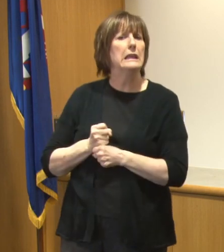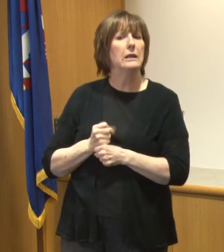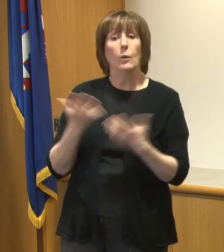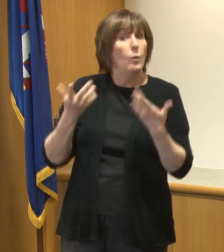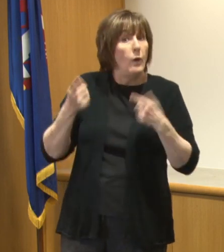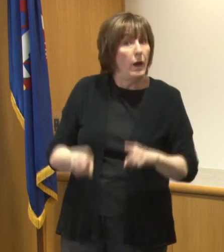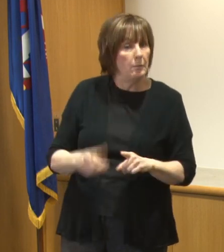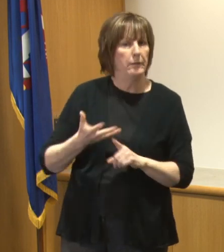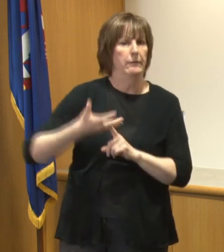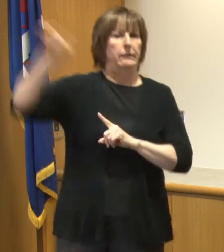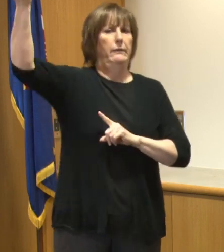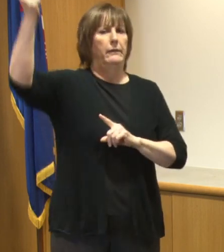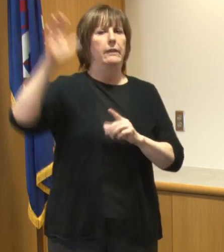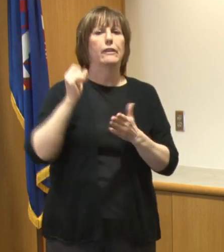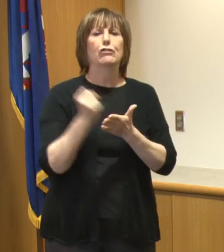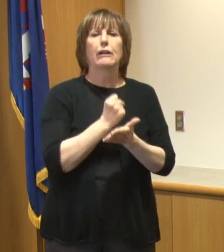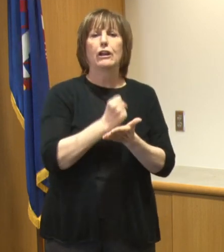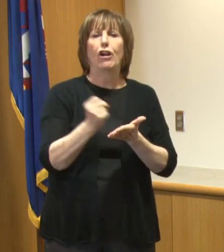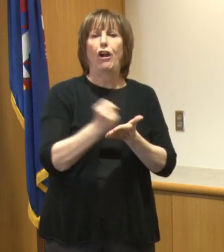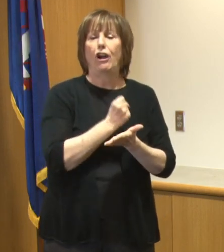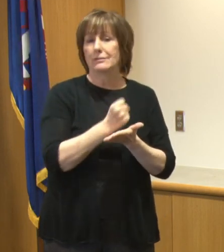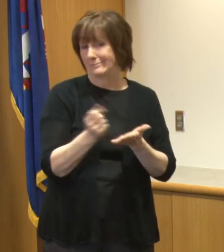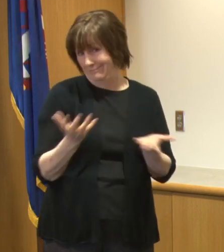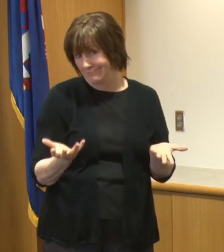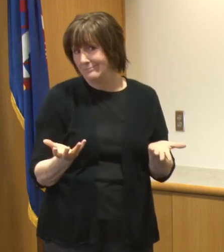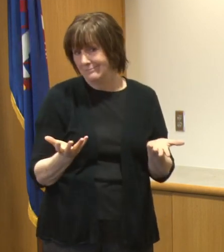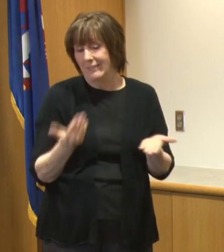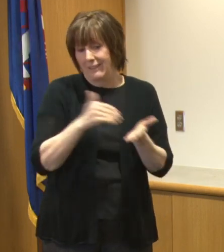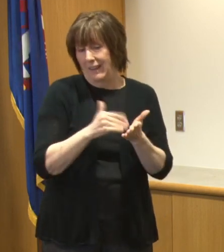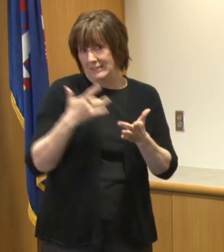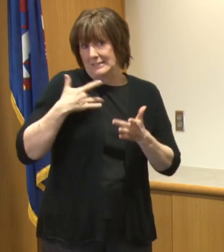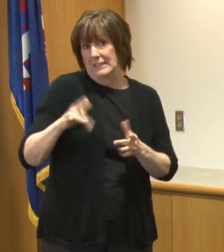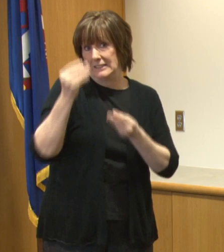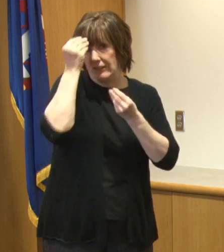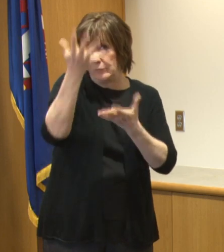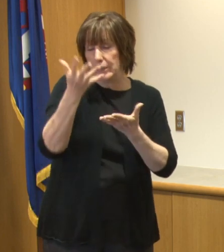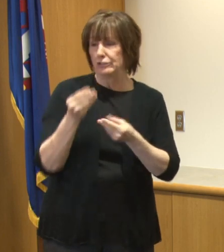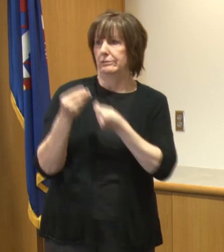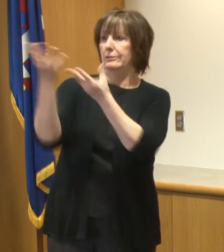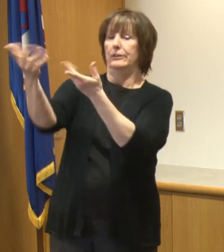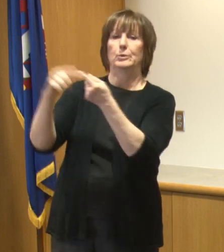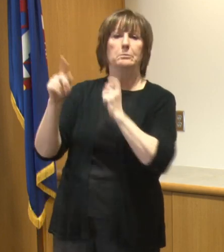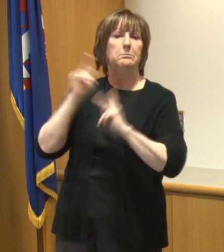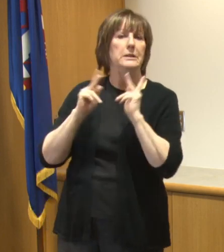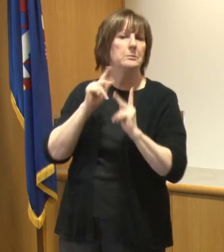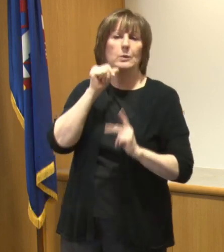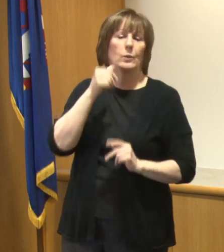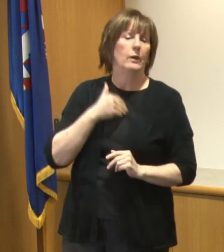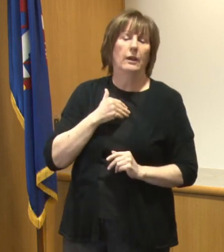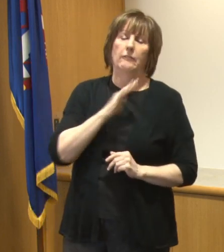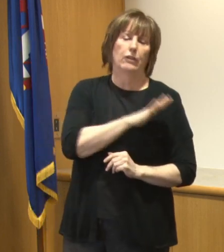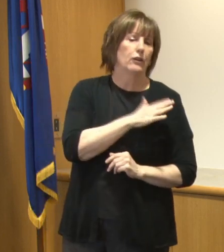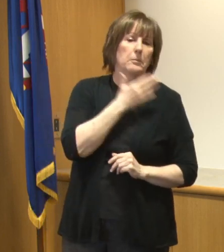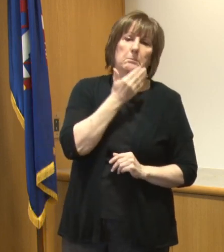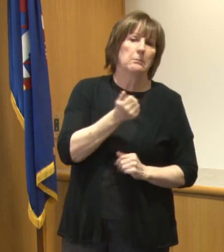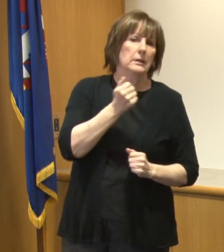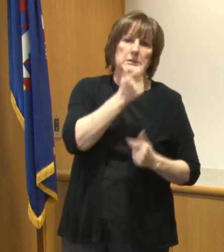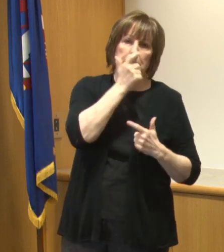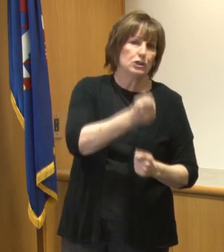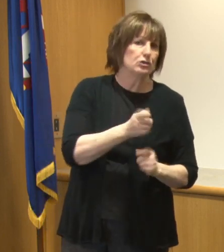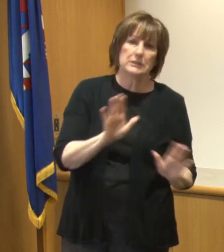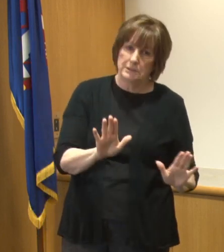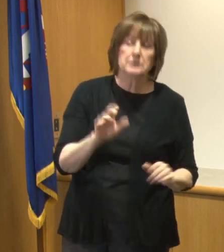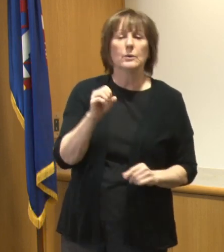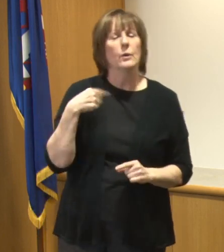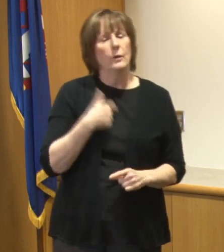happens is that their cards are compromised, and again, sensitive information is released to people that don't have their best interest at heart.